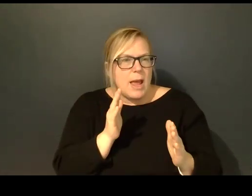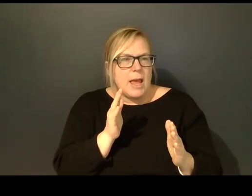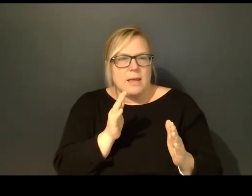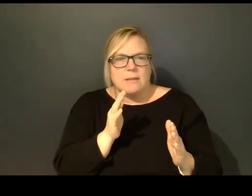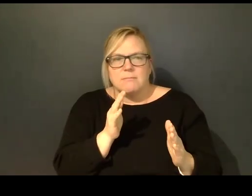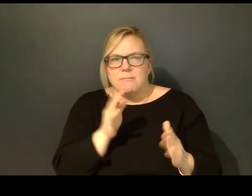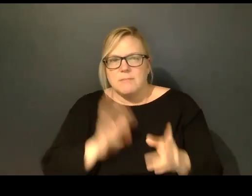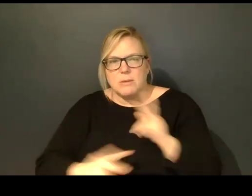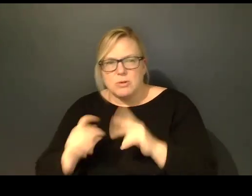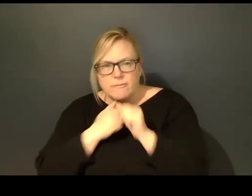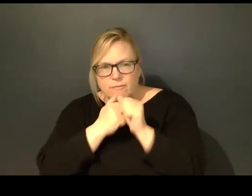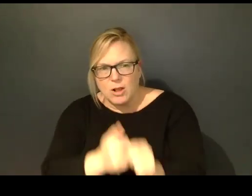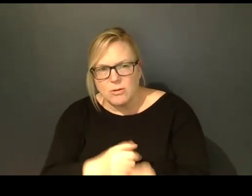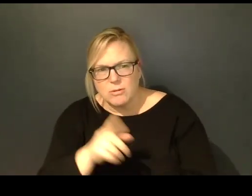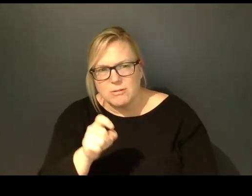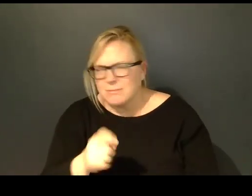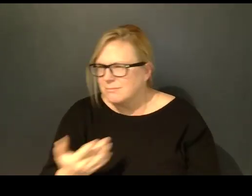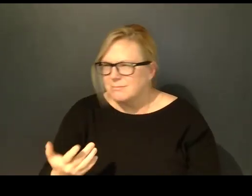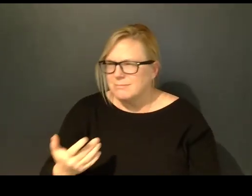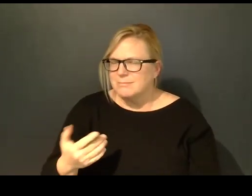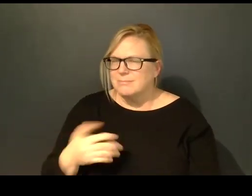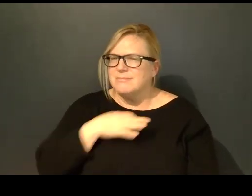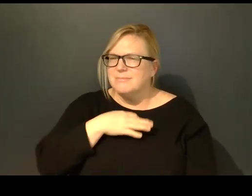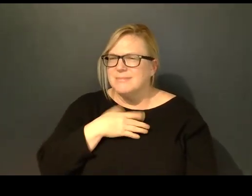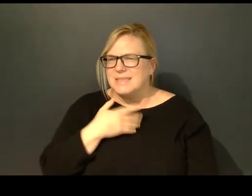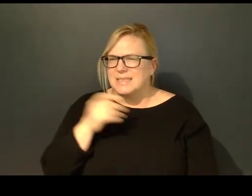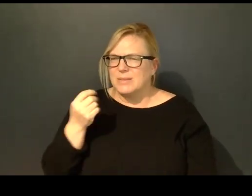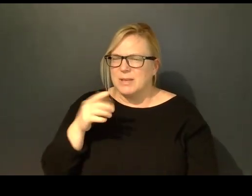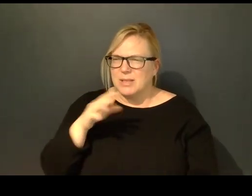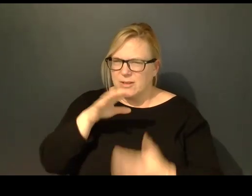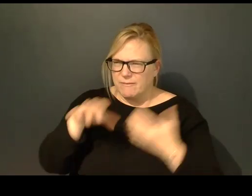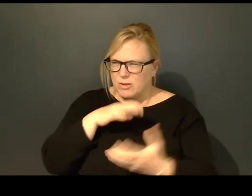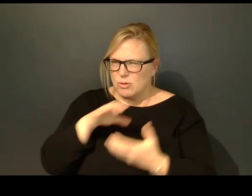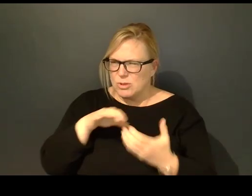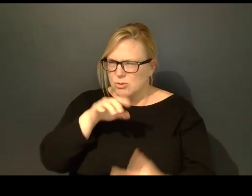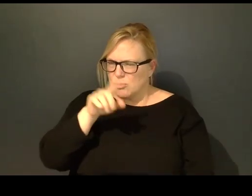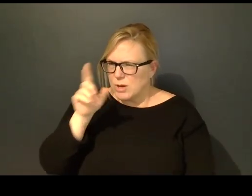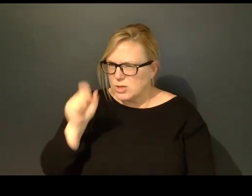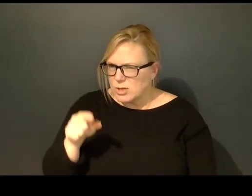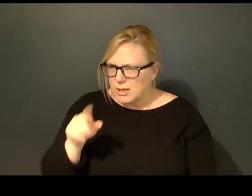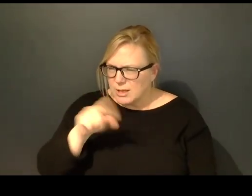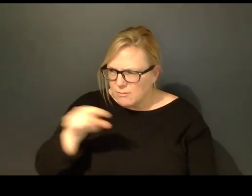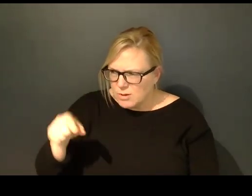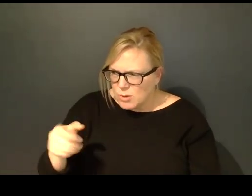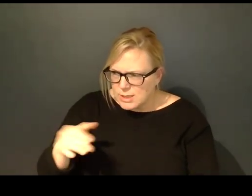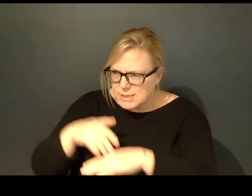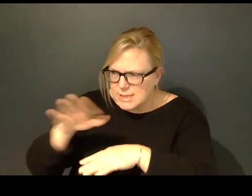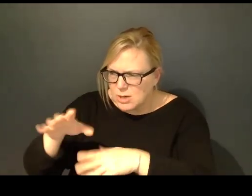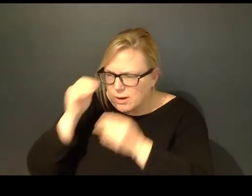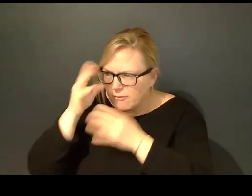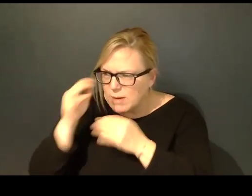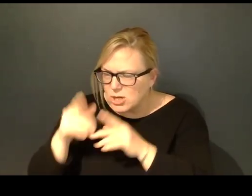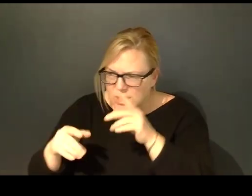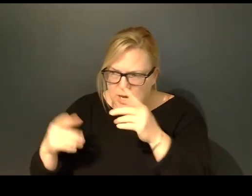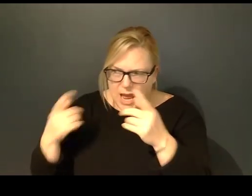Um, I, I'm a little confused on the question. Like the government wants to send out information to ask, because in that case,